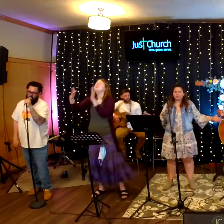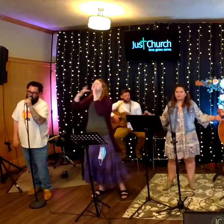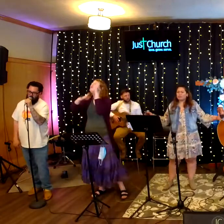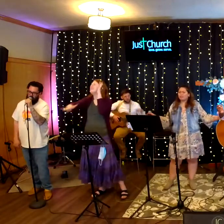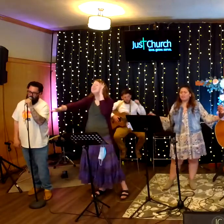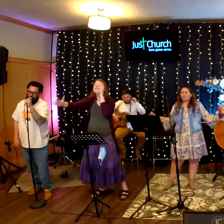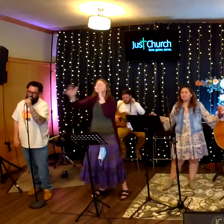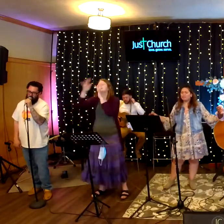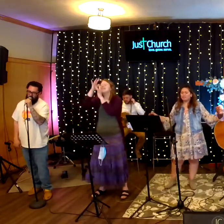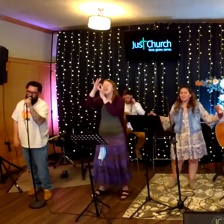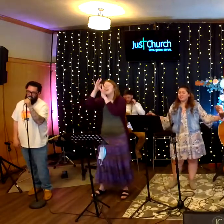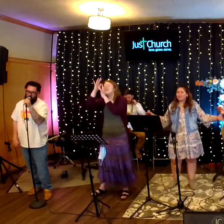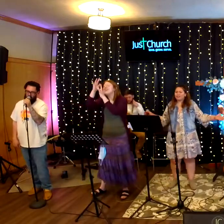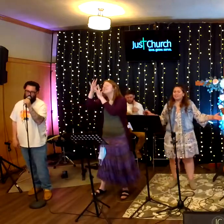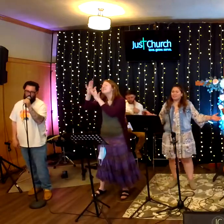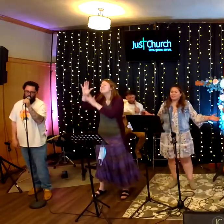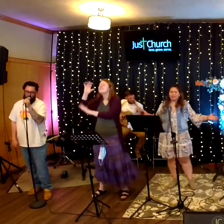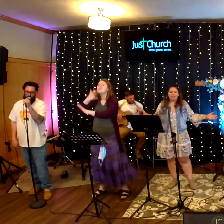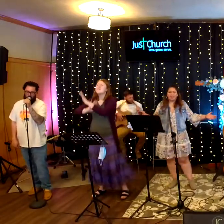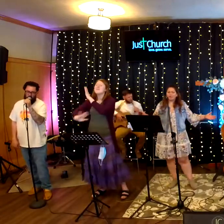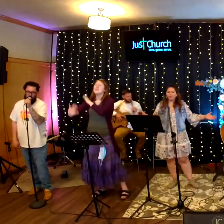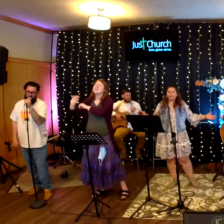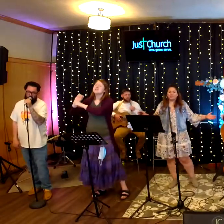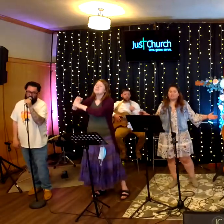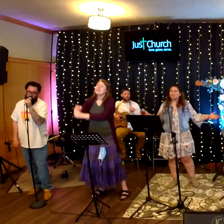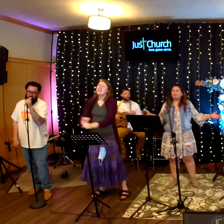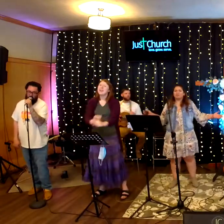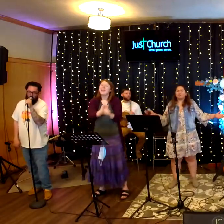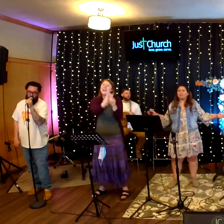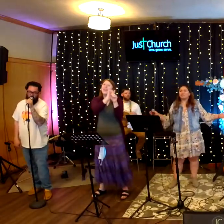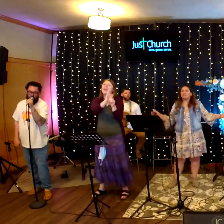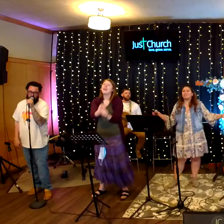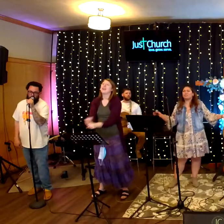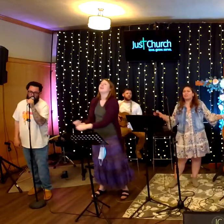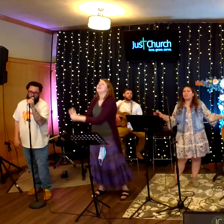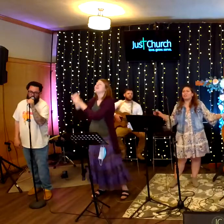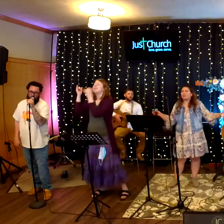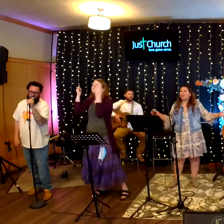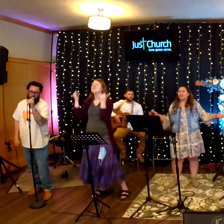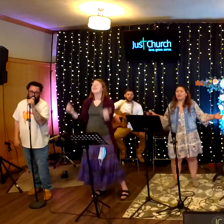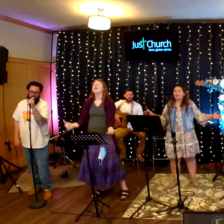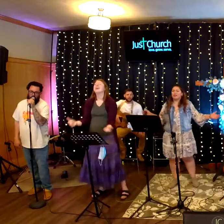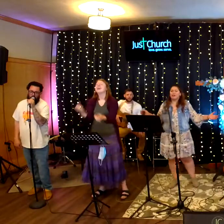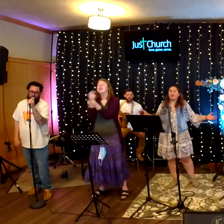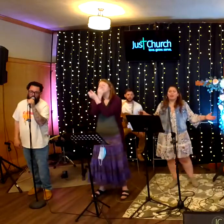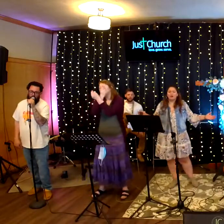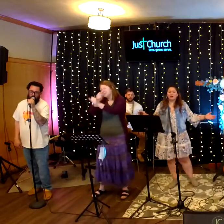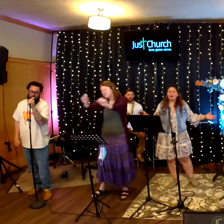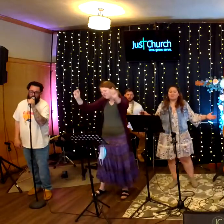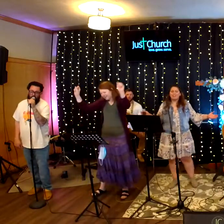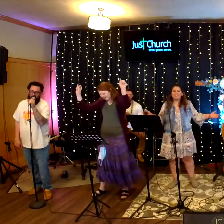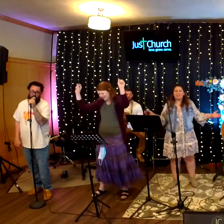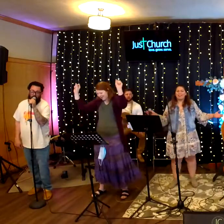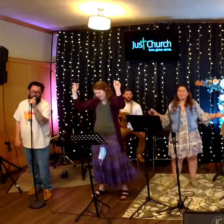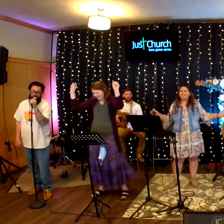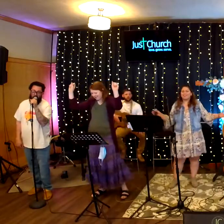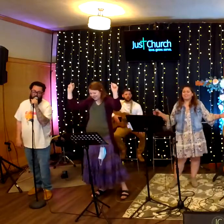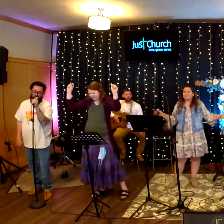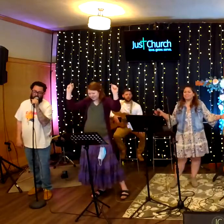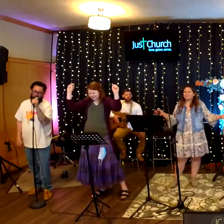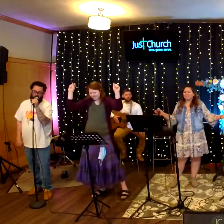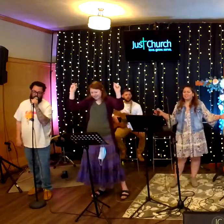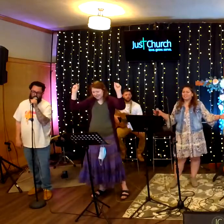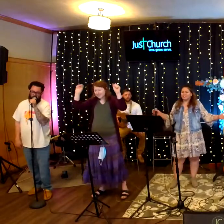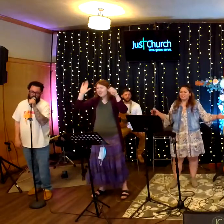Thank you, Jesus. I was a prisoner. Now I'm